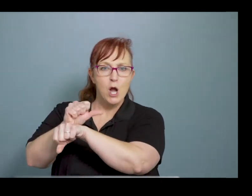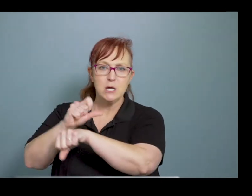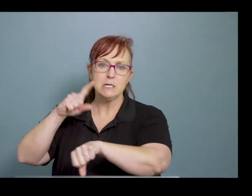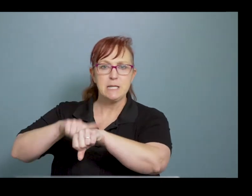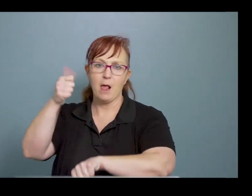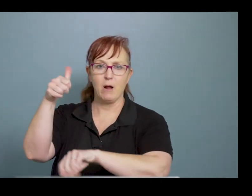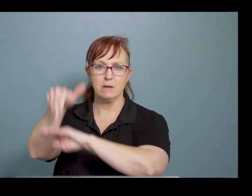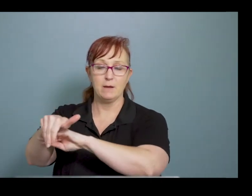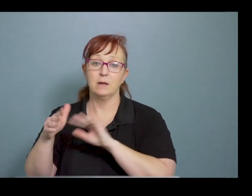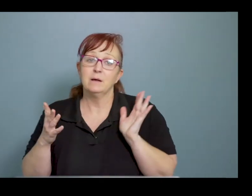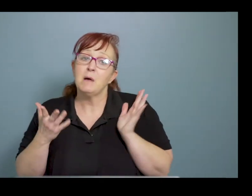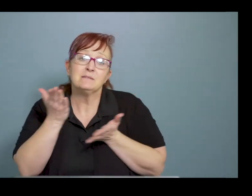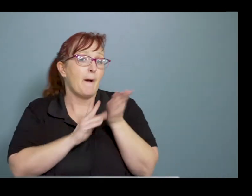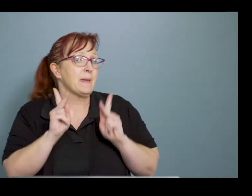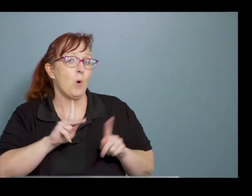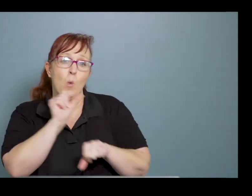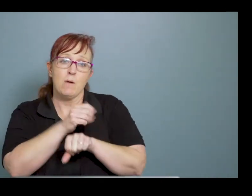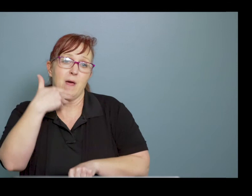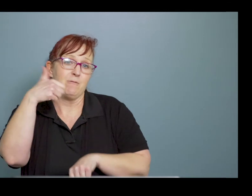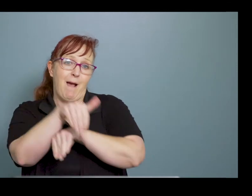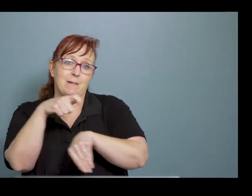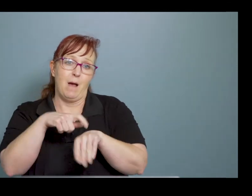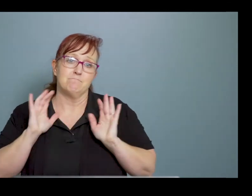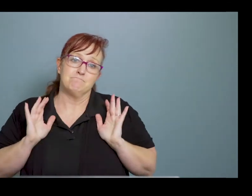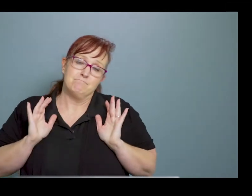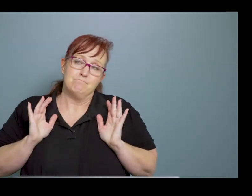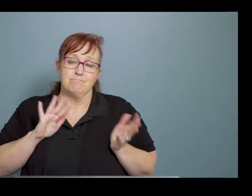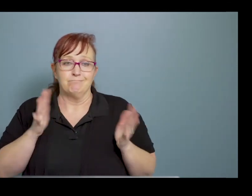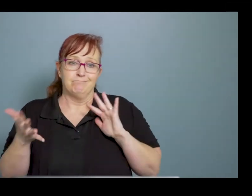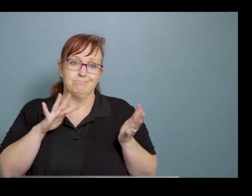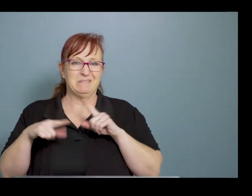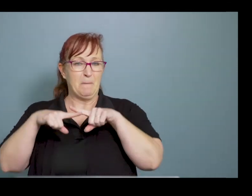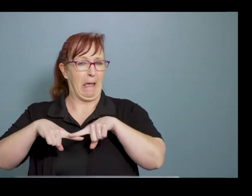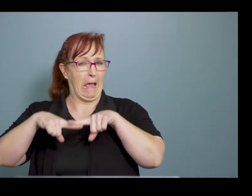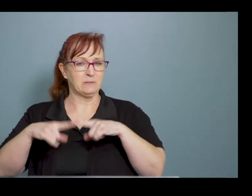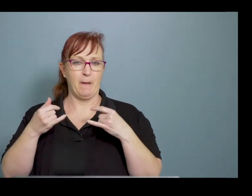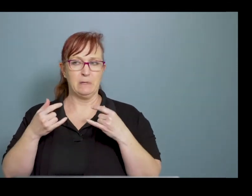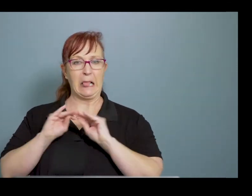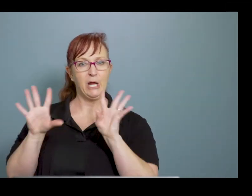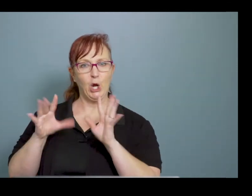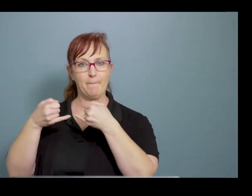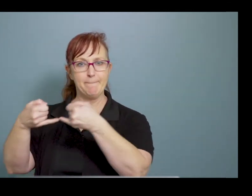not when you're working. And so laying out those expectations really clearly and